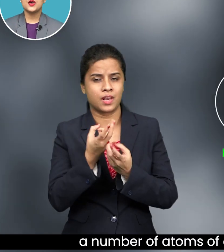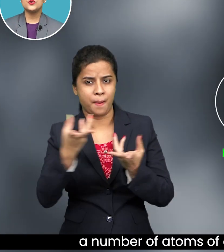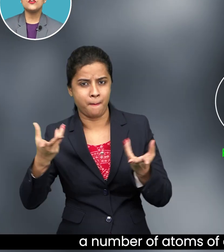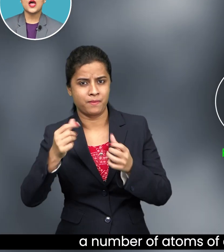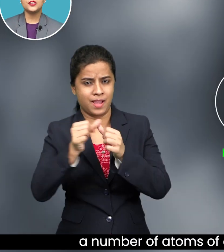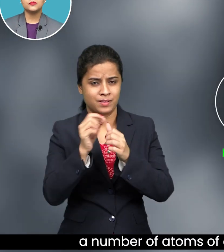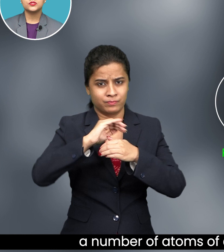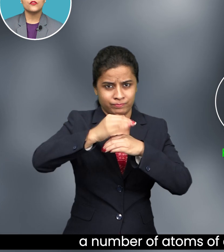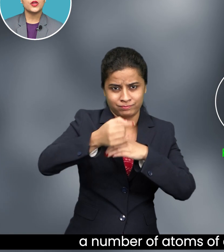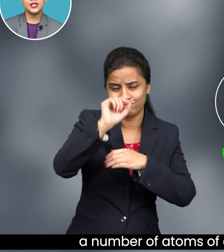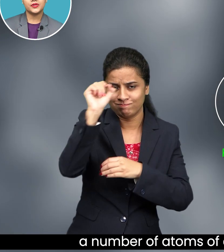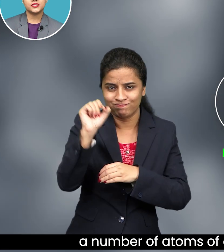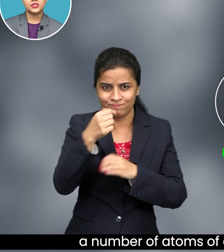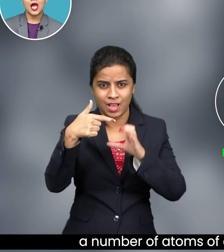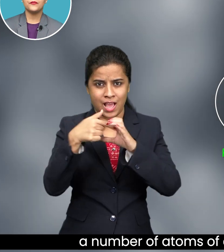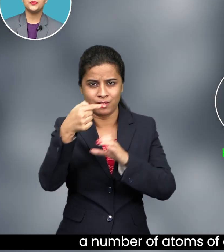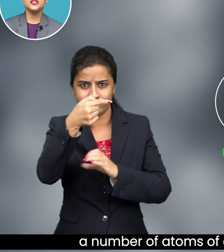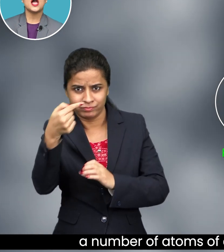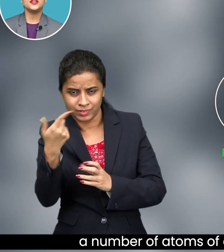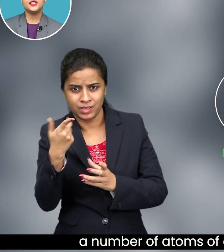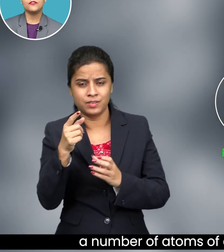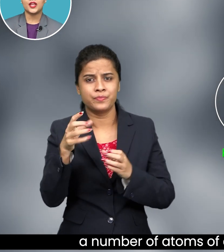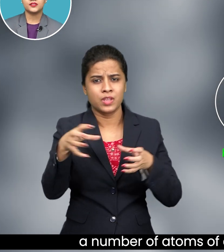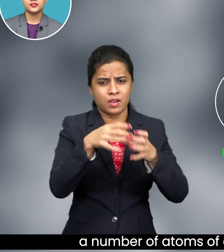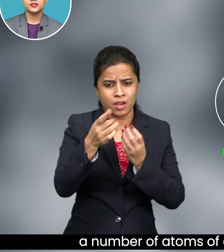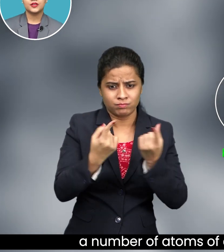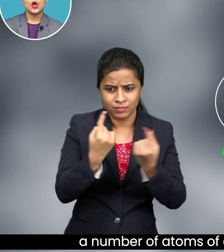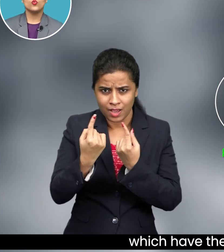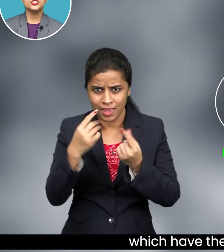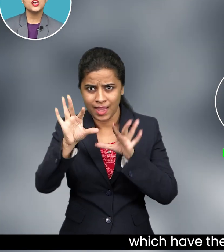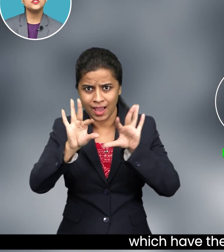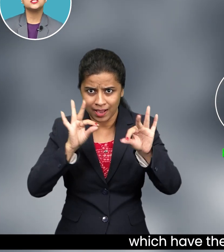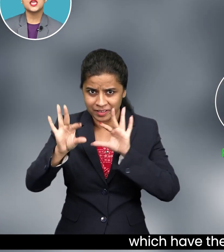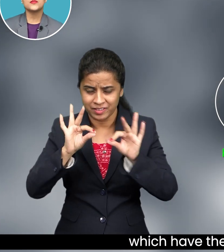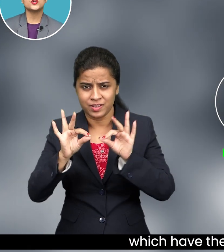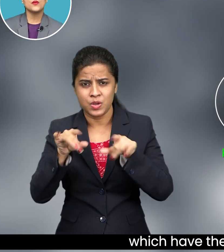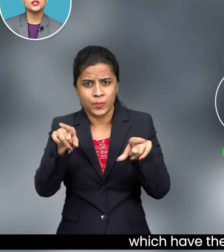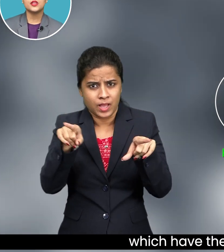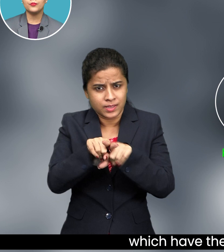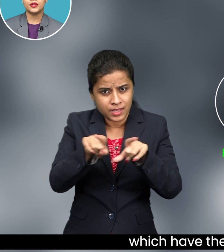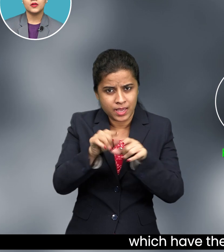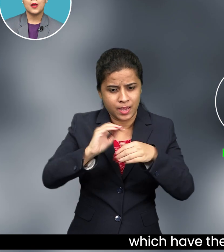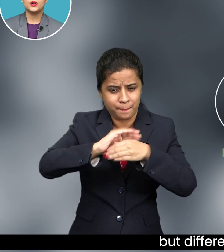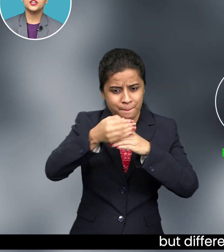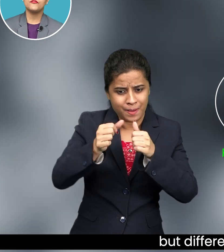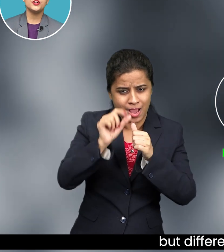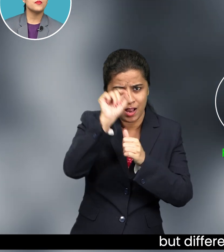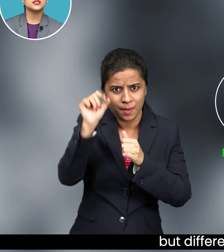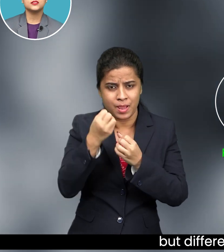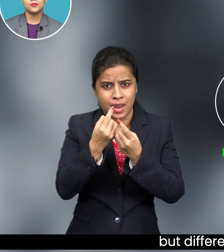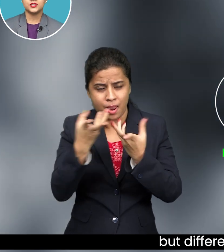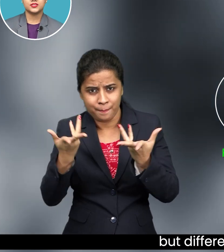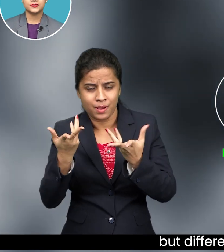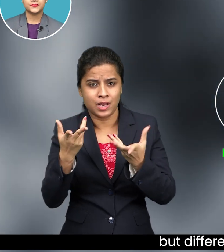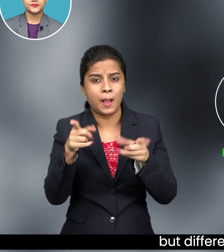a number of atoms of elements have been identified which have the same atomic number but different